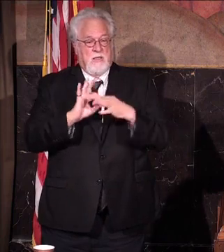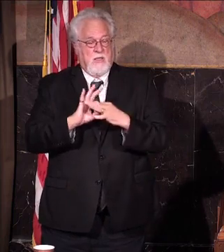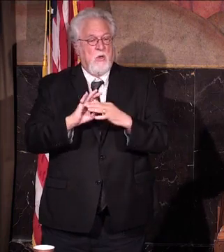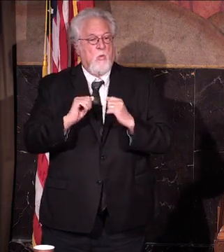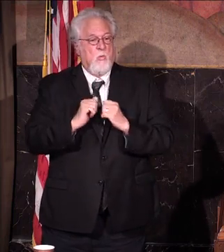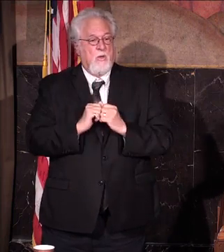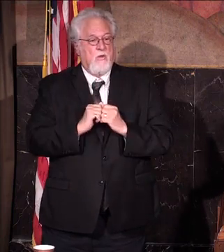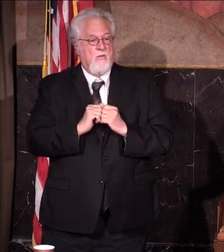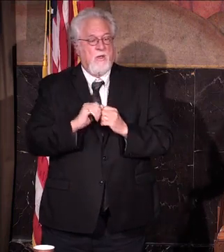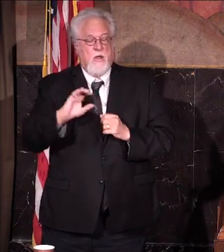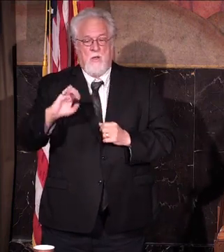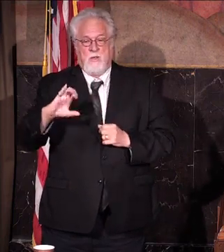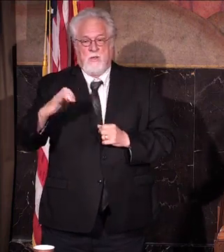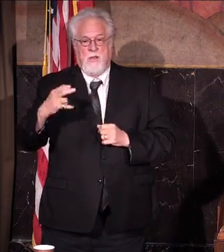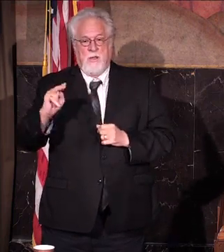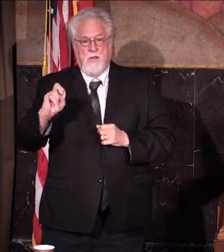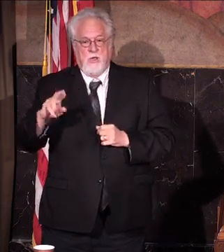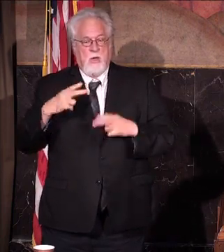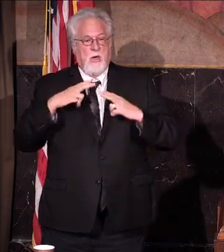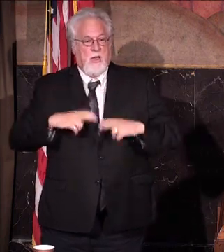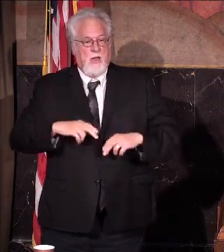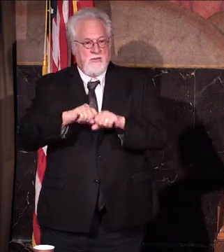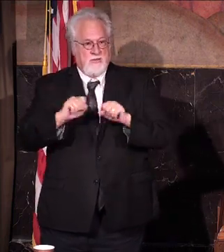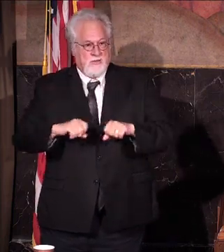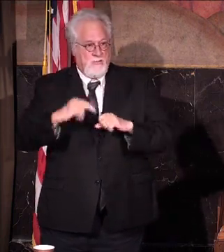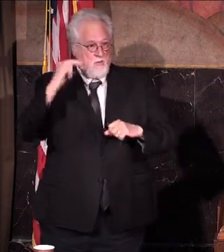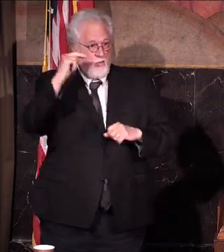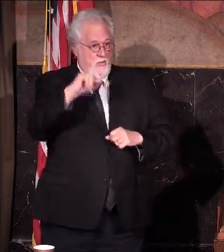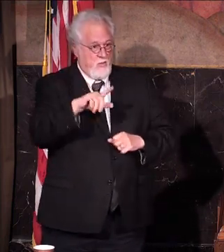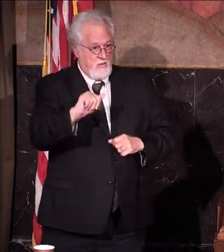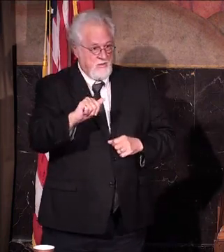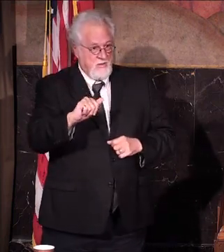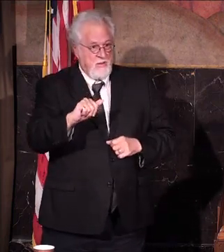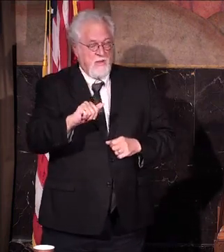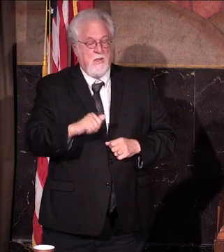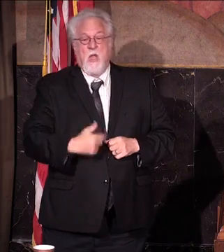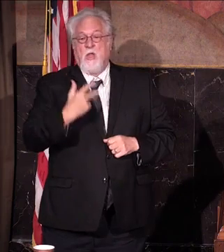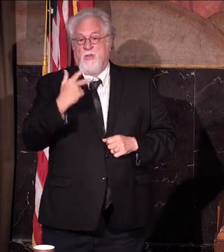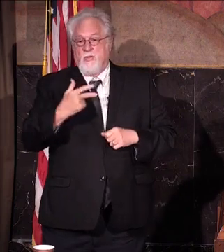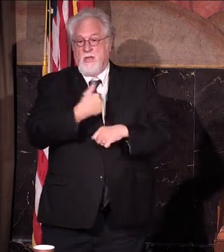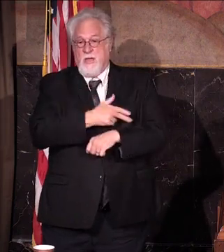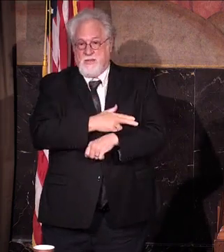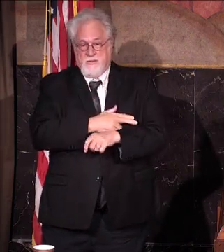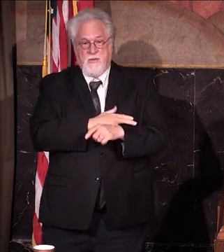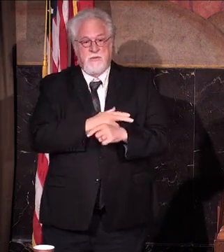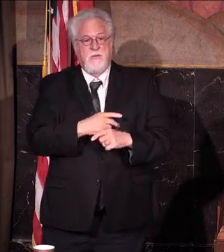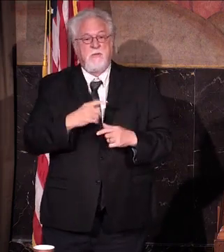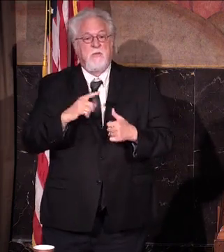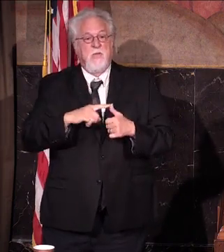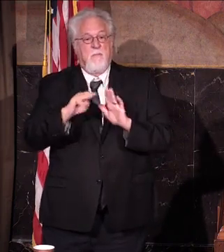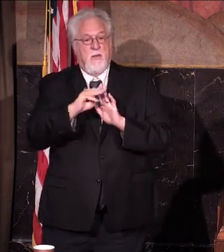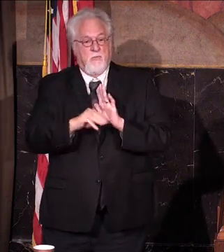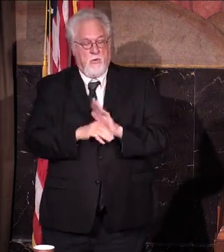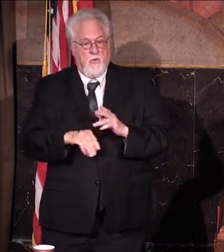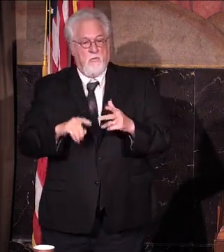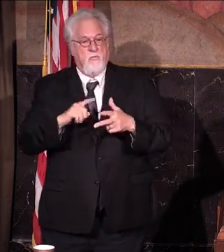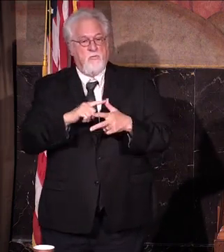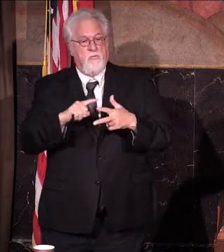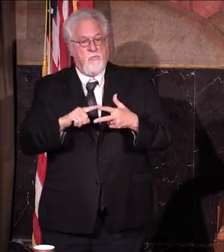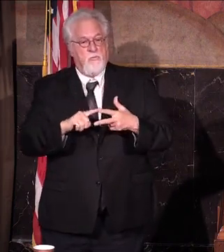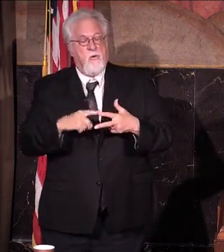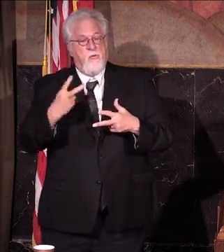with the Ochsner LSU Health System in North Louisiana. 3 hospitals, 1 in Monroe